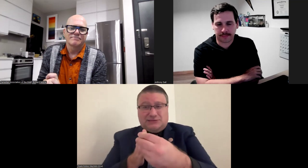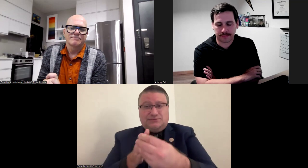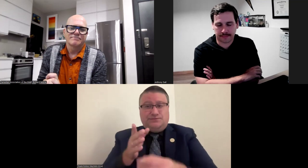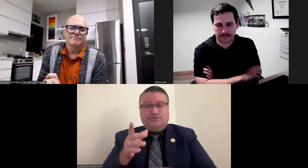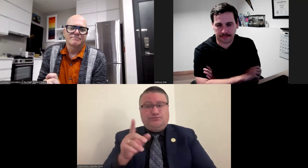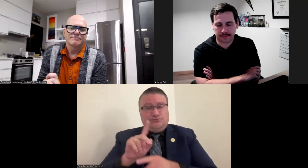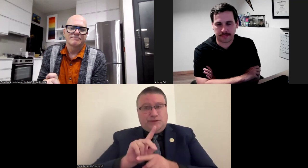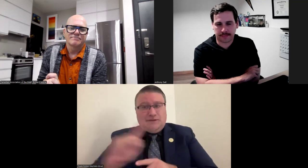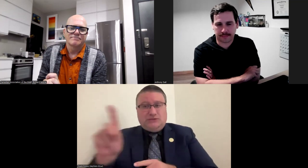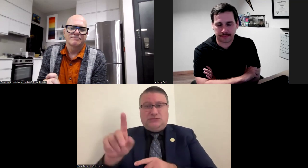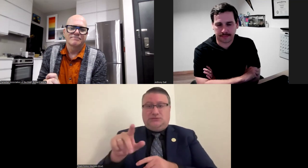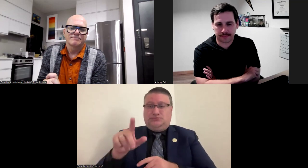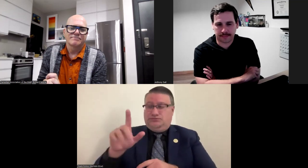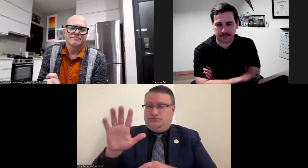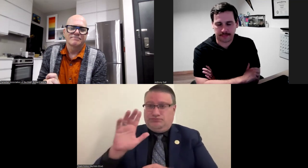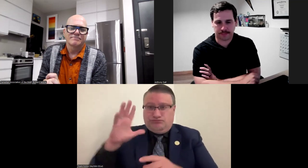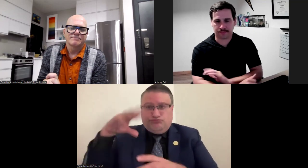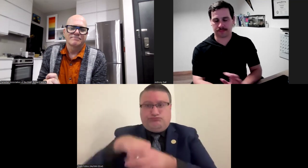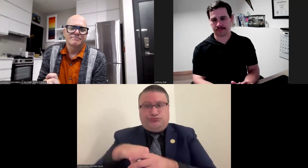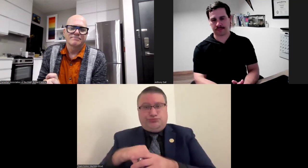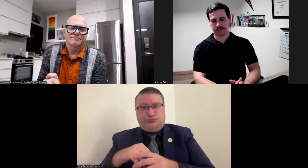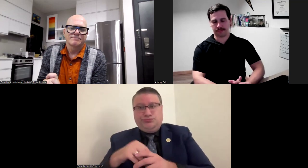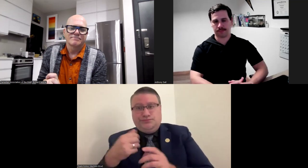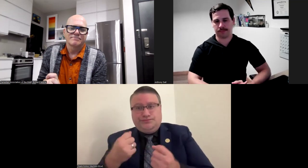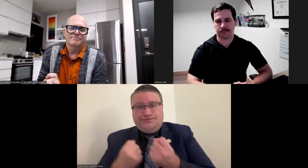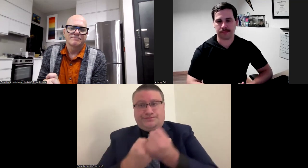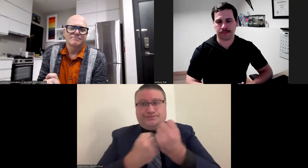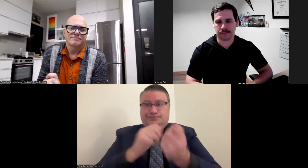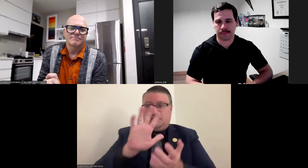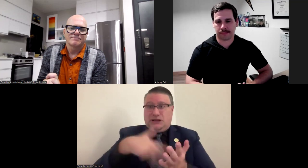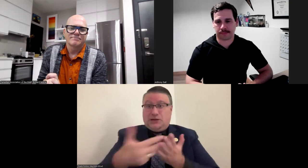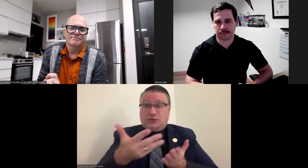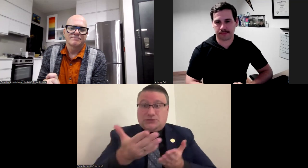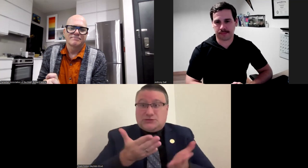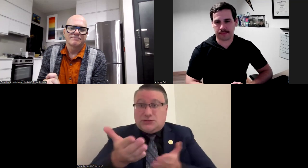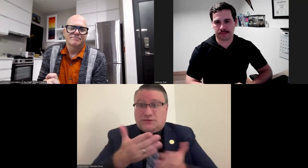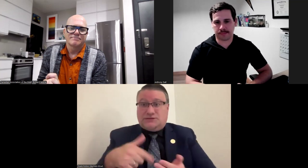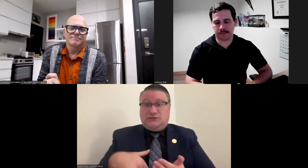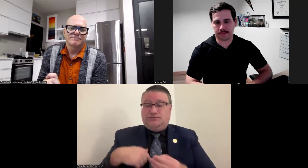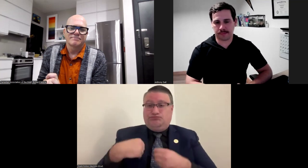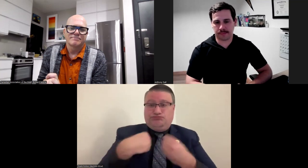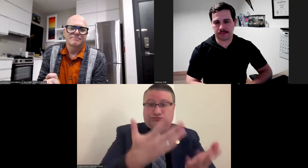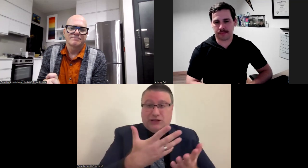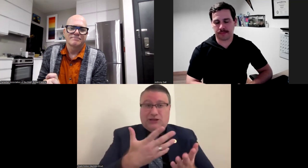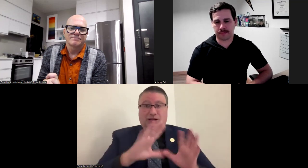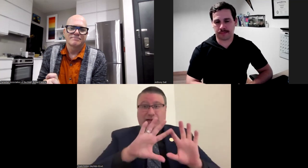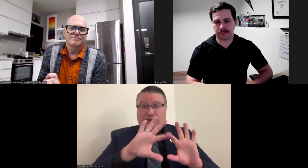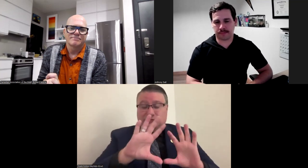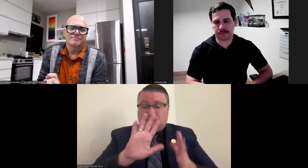Additionally, it's really important that deaf leaders and professionals be involved in supporting and providing services to